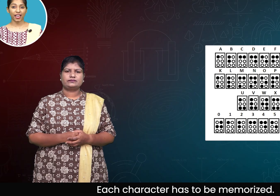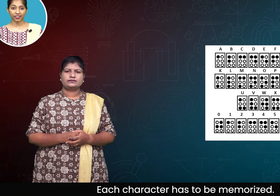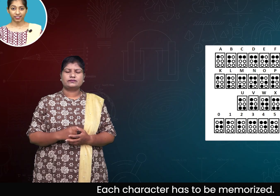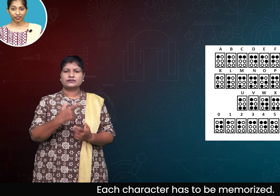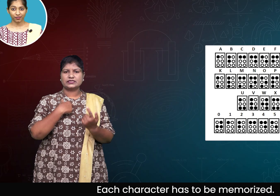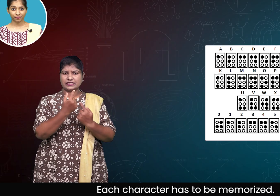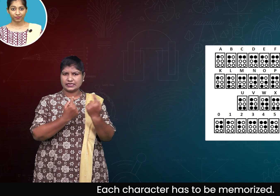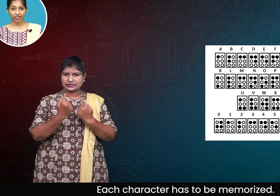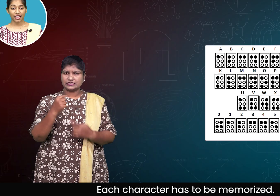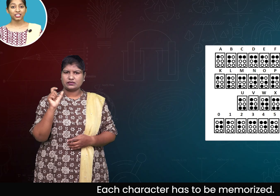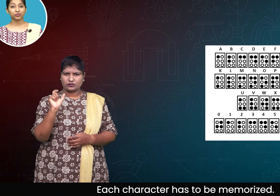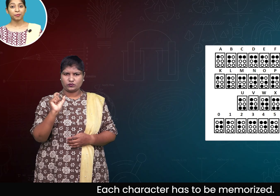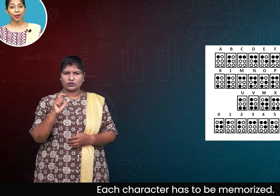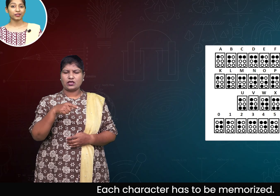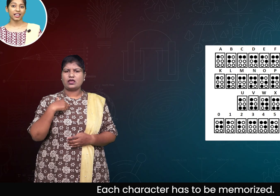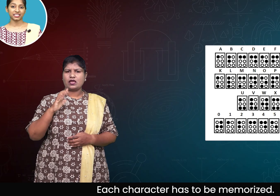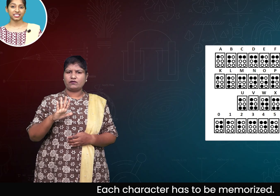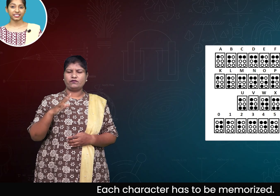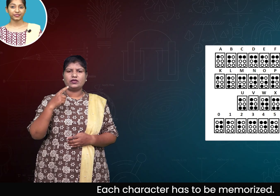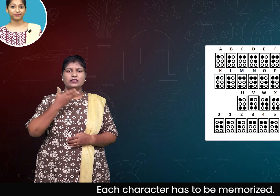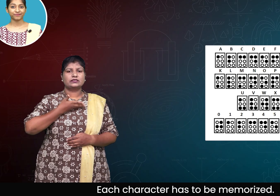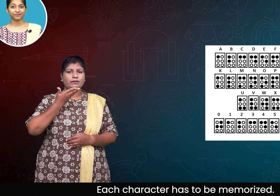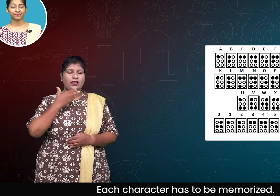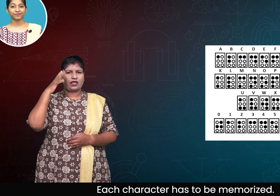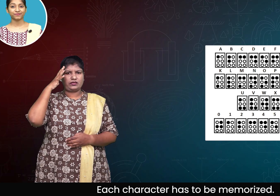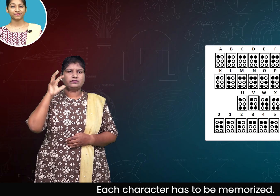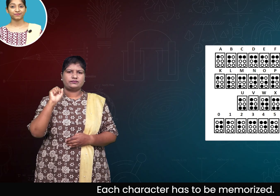Each character has to be memorized.